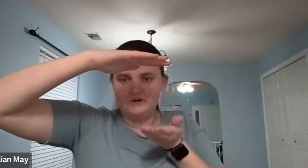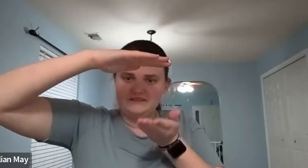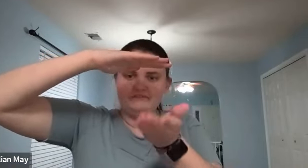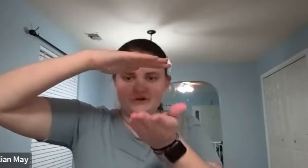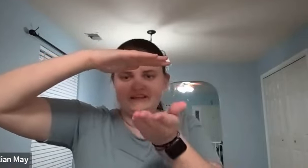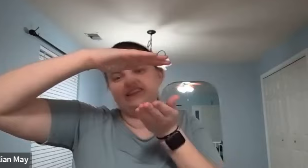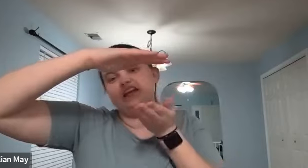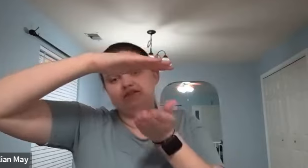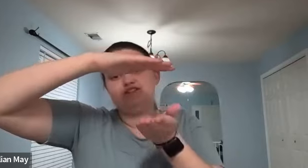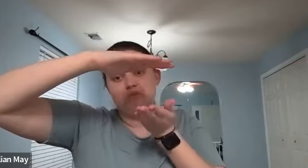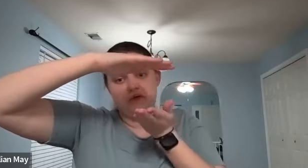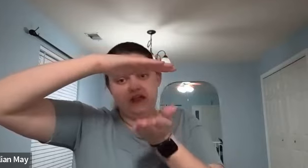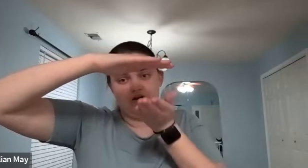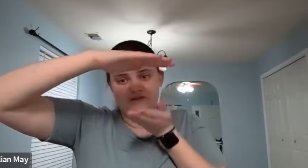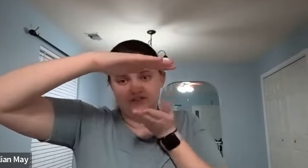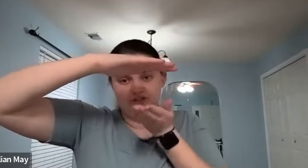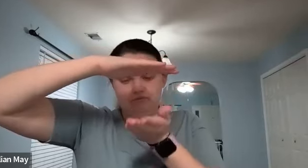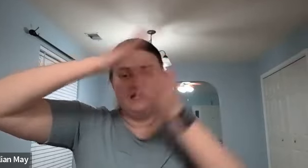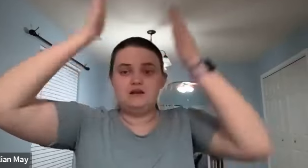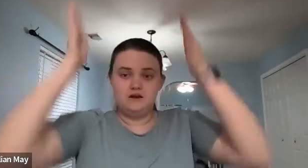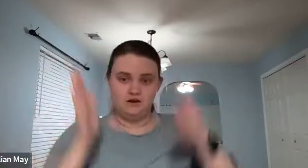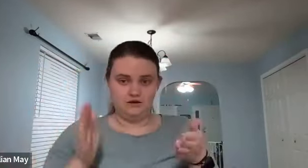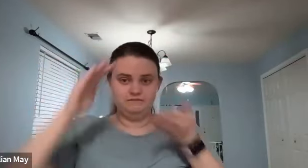putting cookies in an oven. So baker. So you do baker.